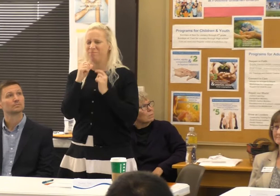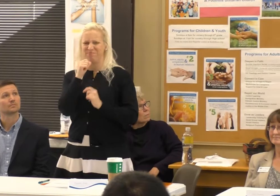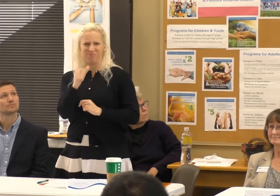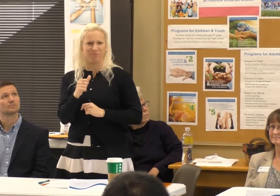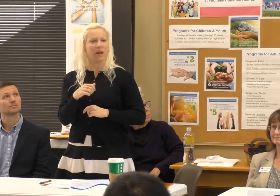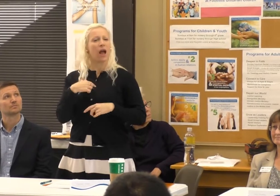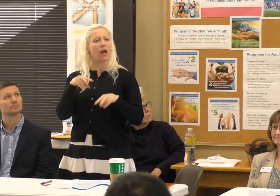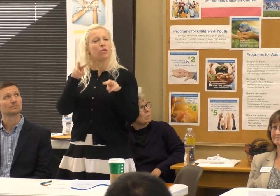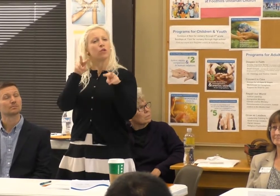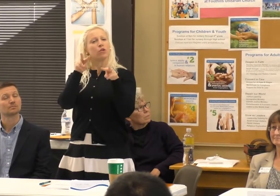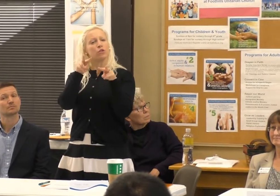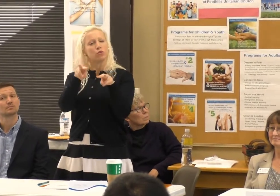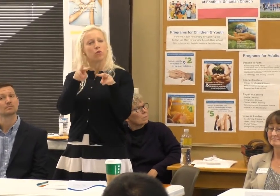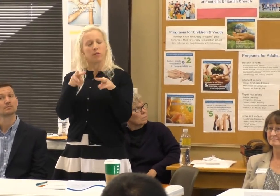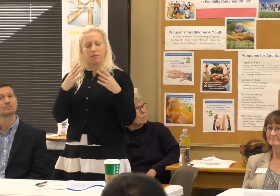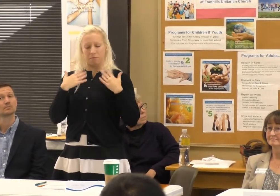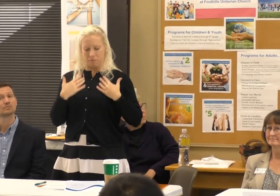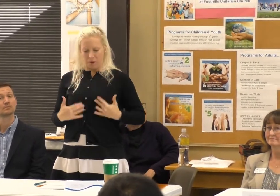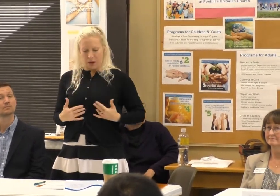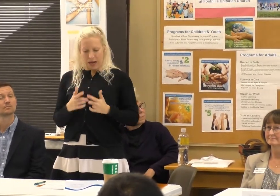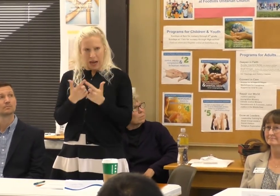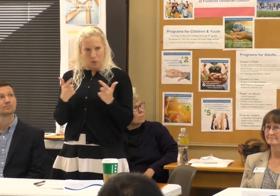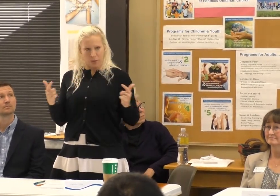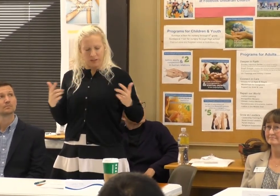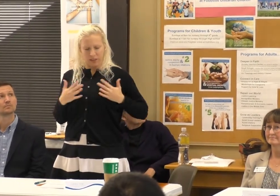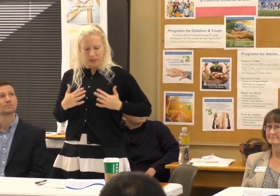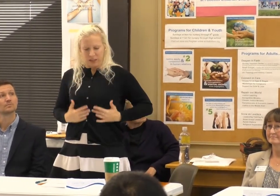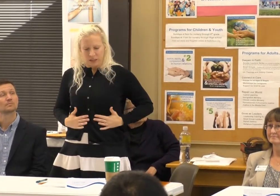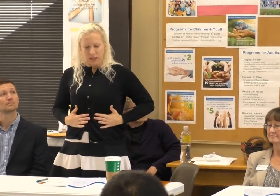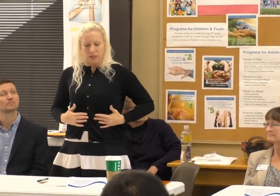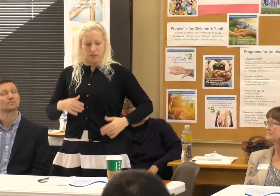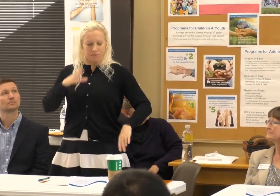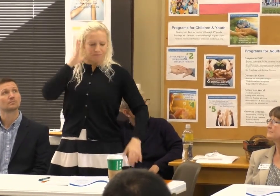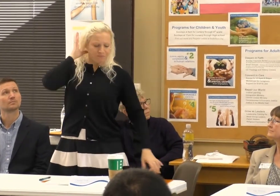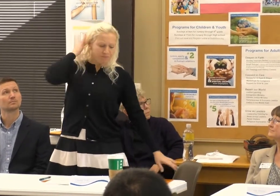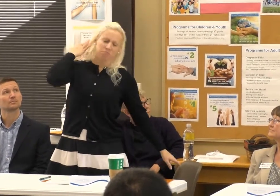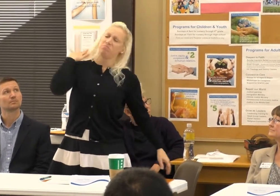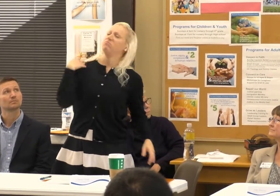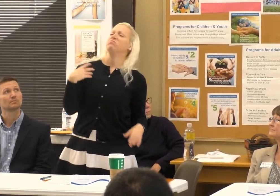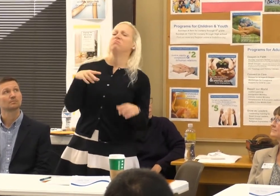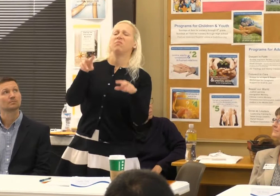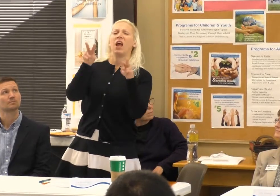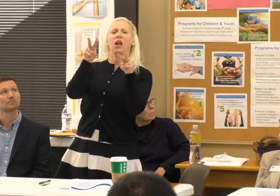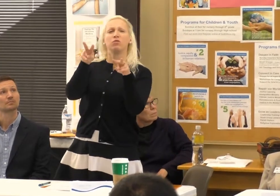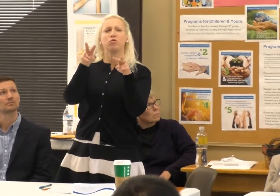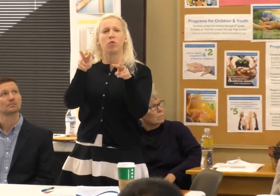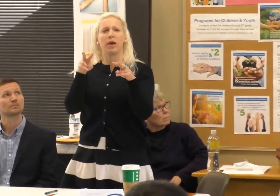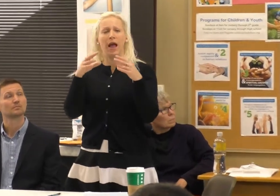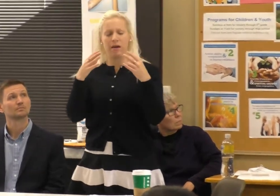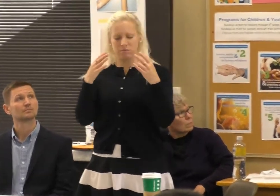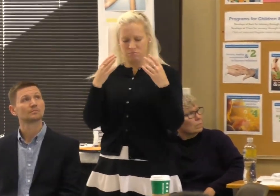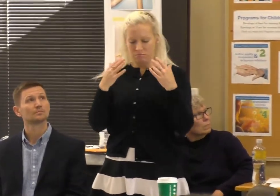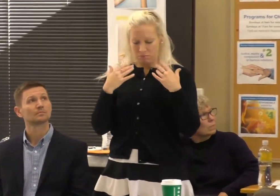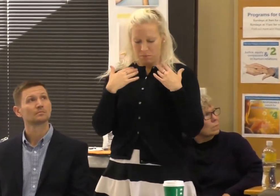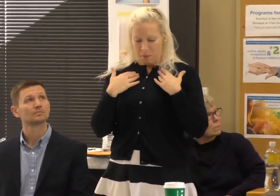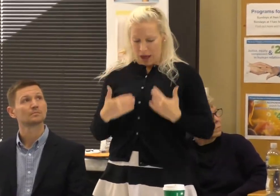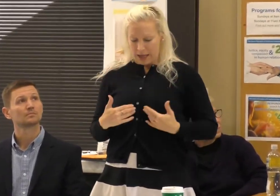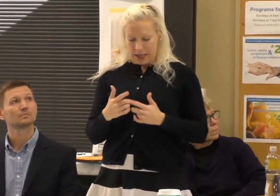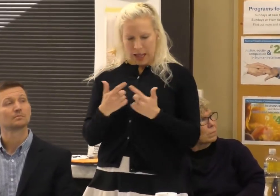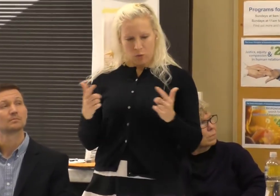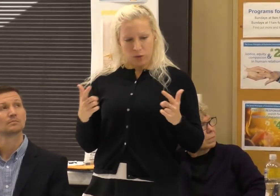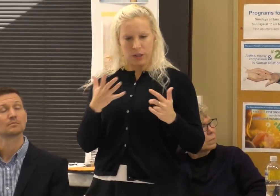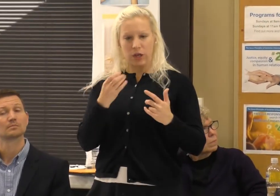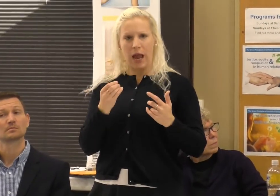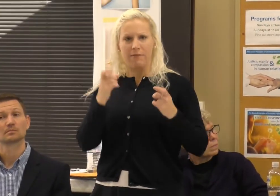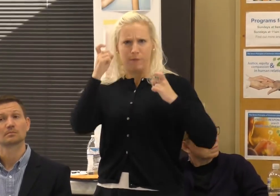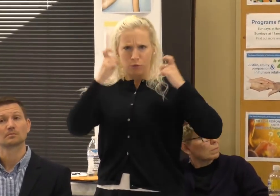someone standing right in front of me. If there's a beard or a mustache, it can really interfere with my ability to communicate, and I rely on body language as